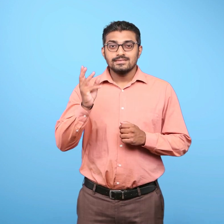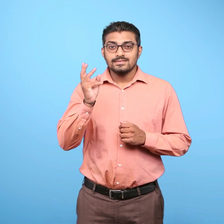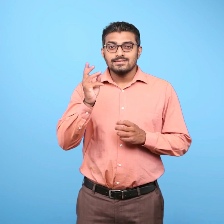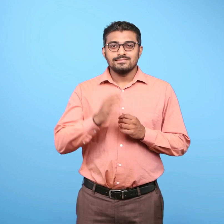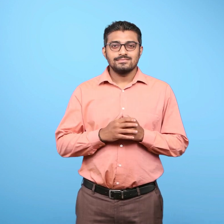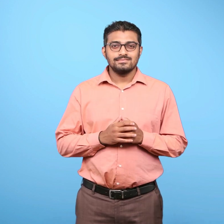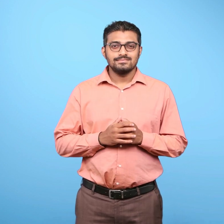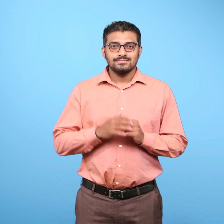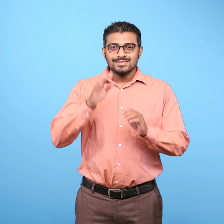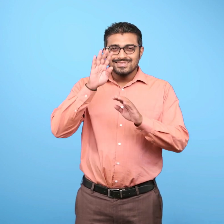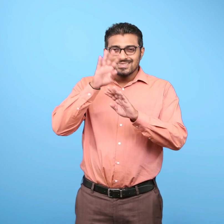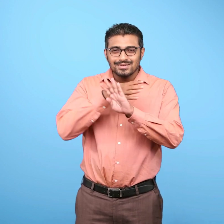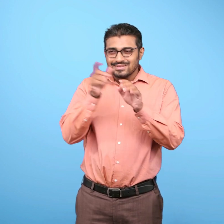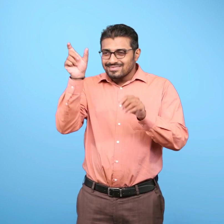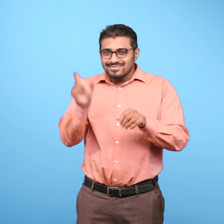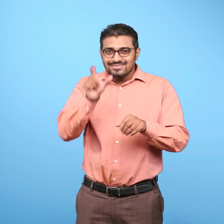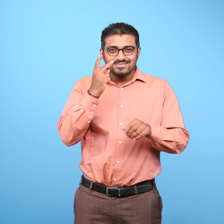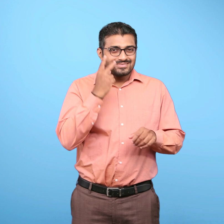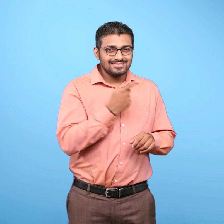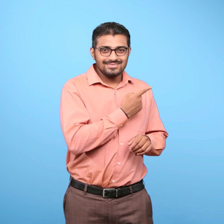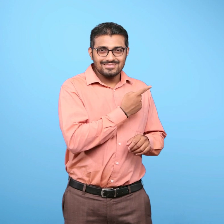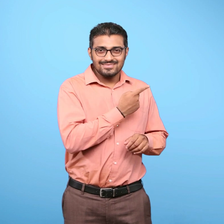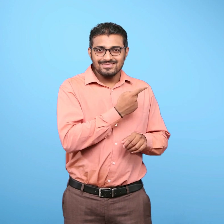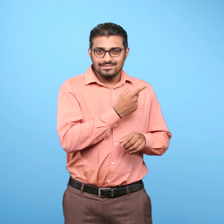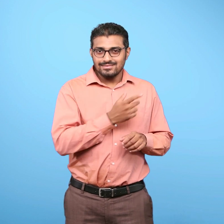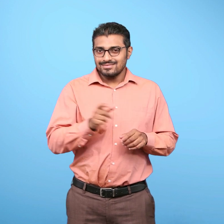3. Some changes are listed in the following table.